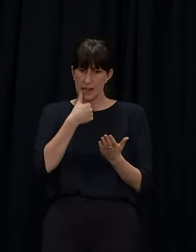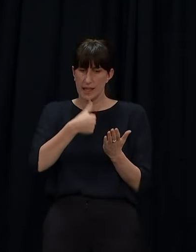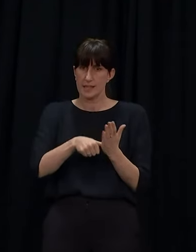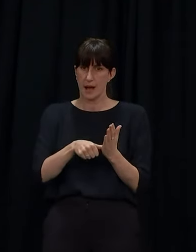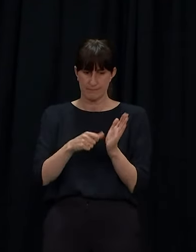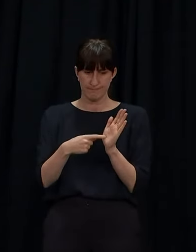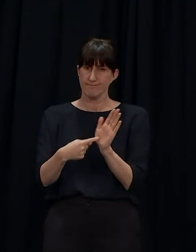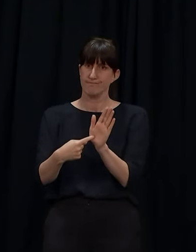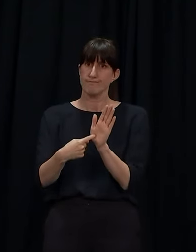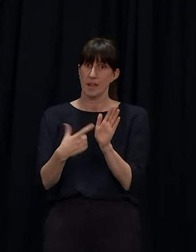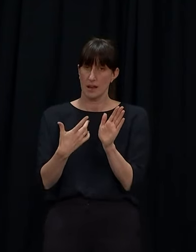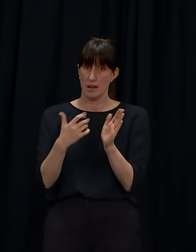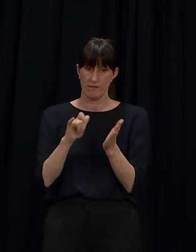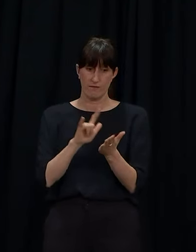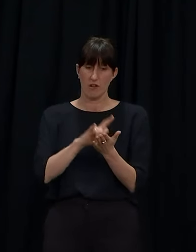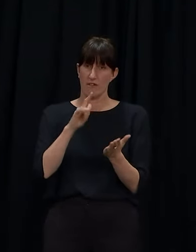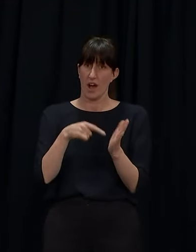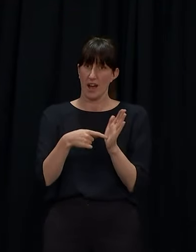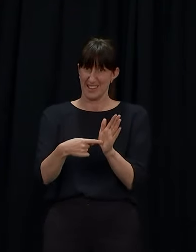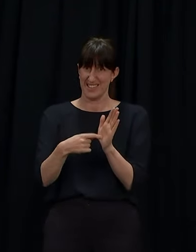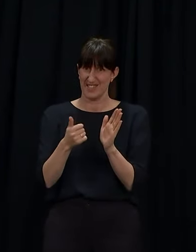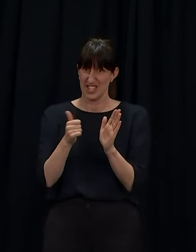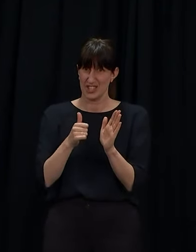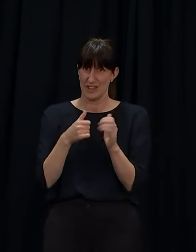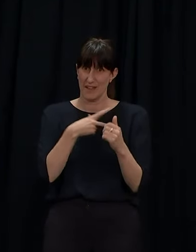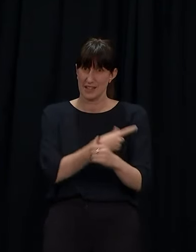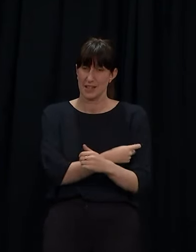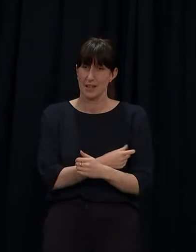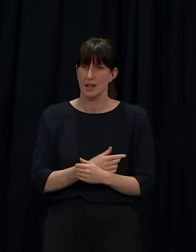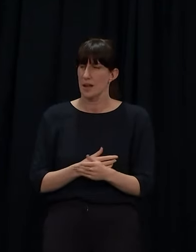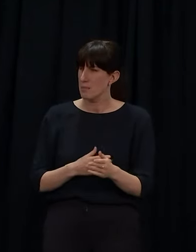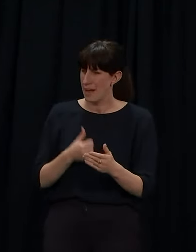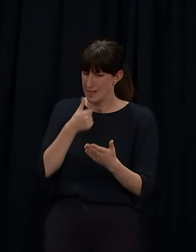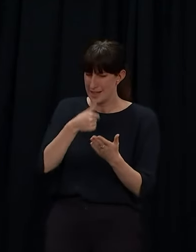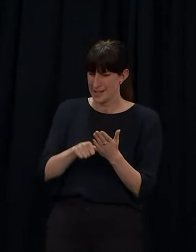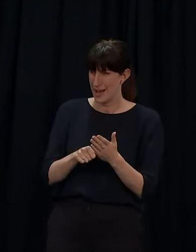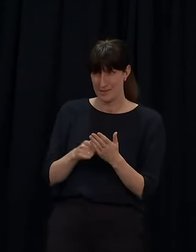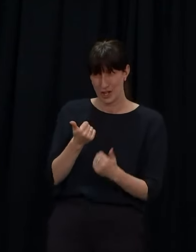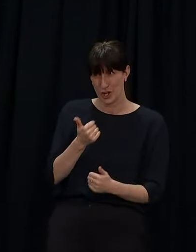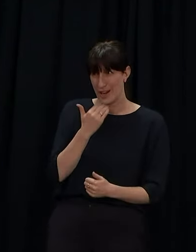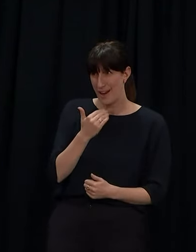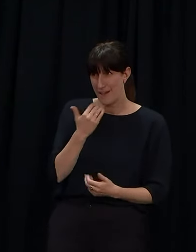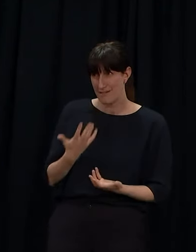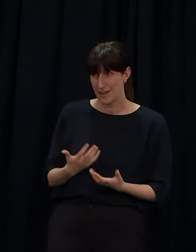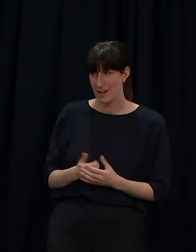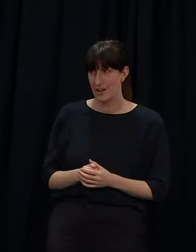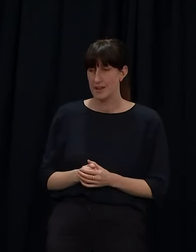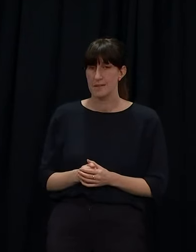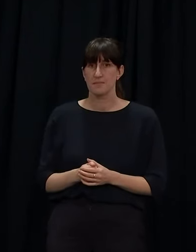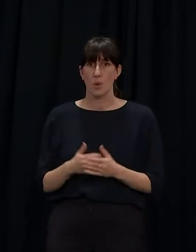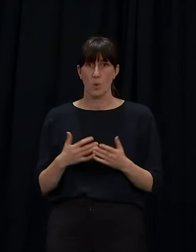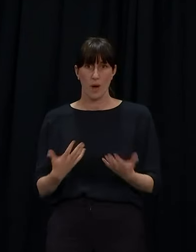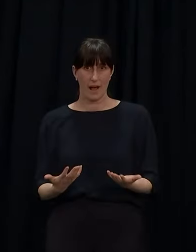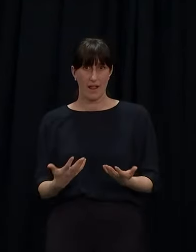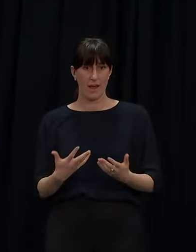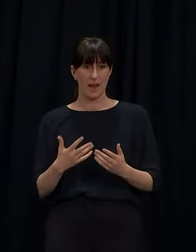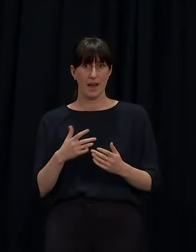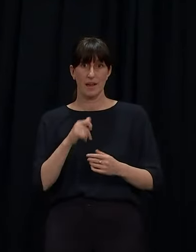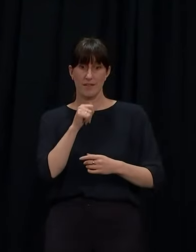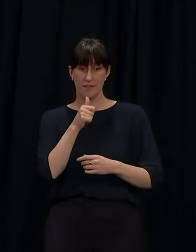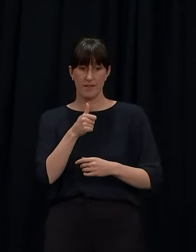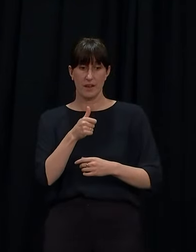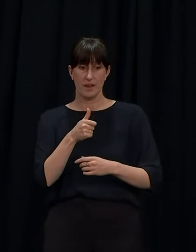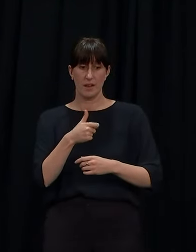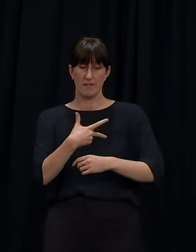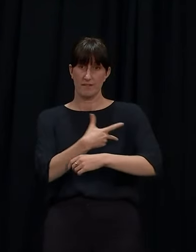countries will have different ways of presenting their data. And so yes, if you're in New Zealand and you're vaccinated by Pfizer, we won't necessarily then